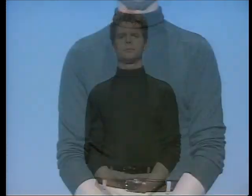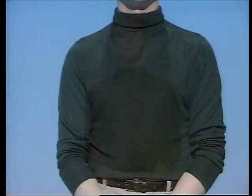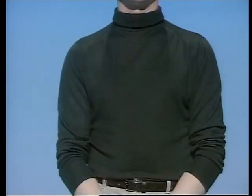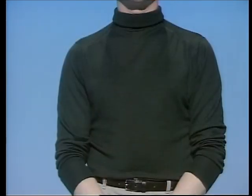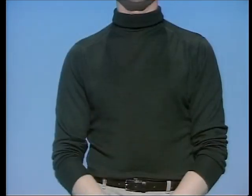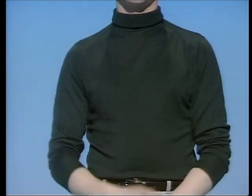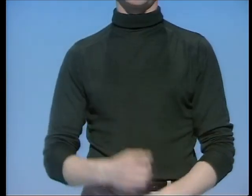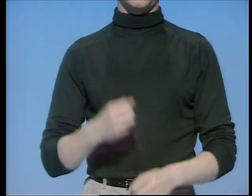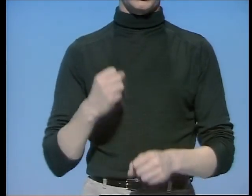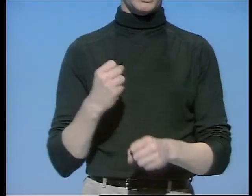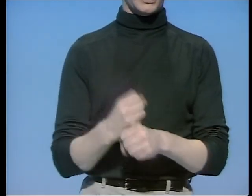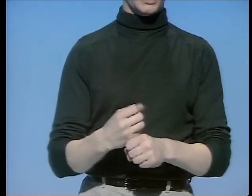Glasgow.